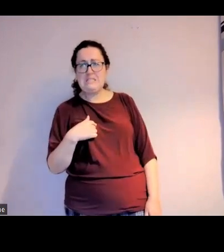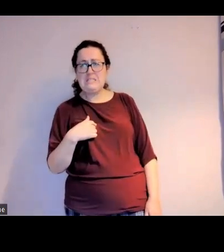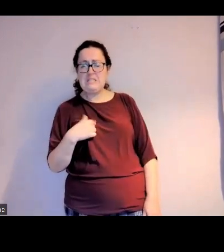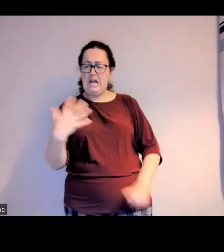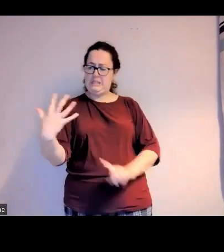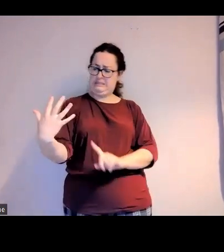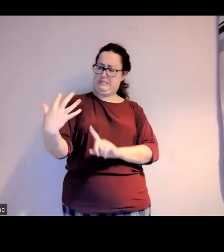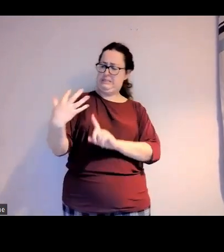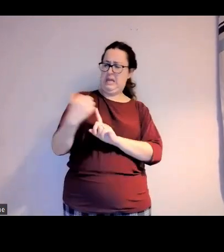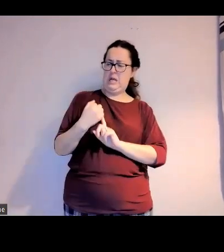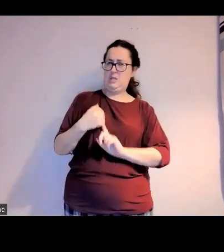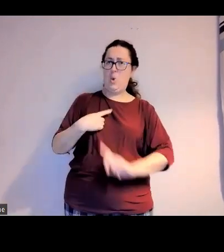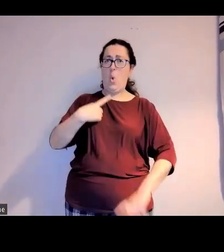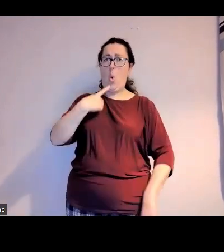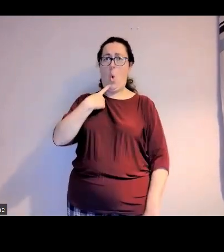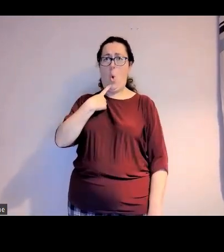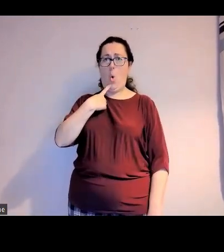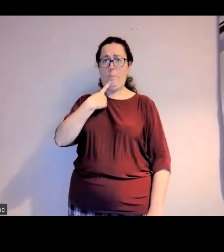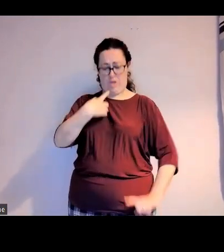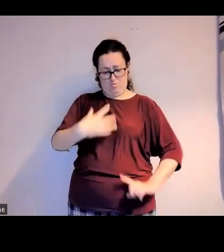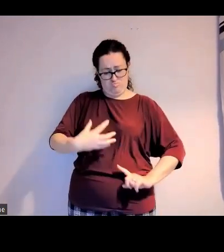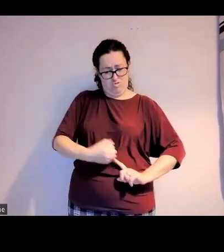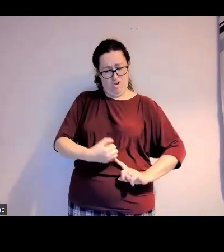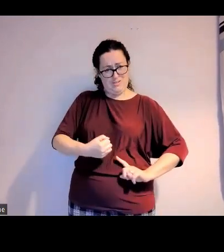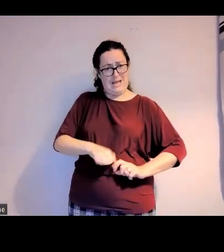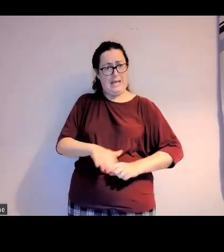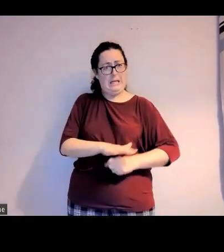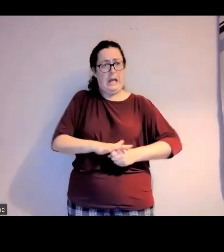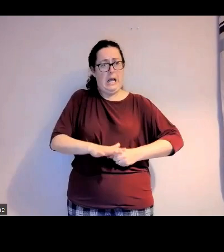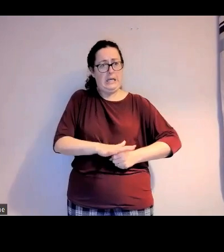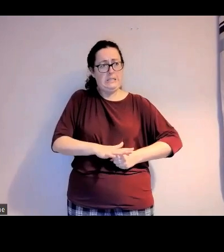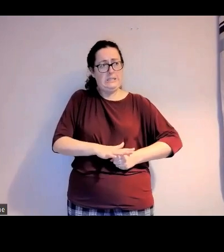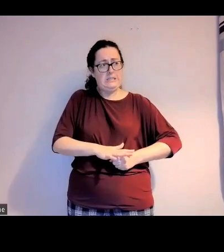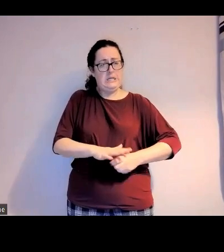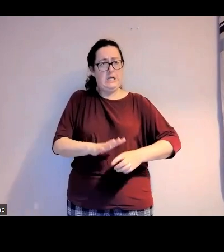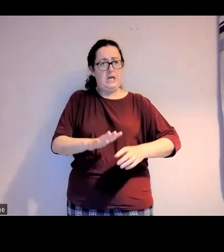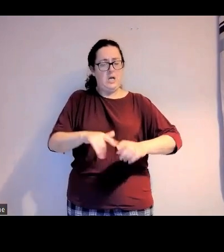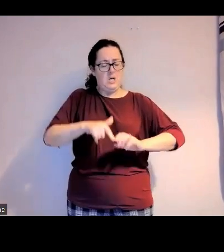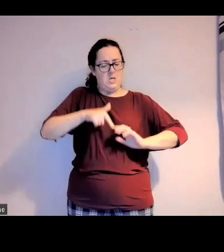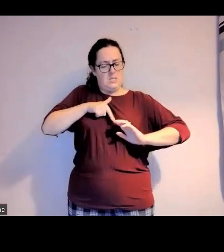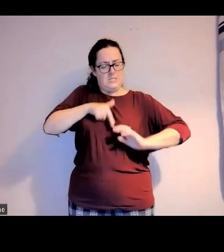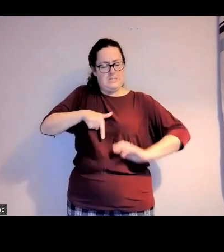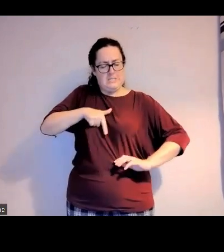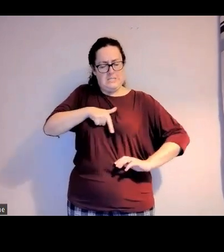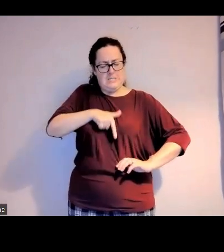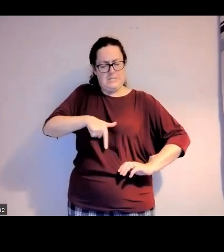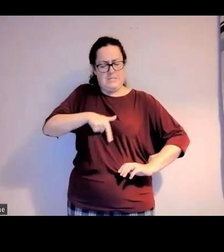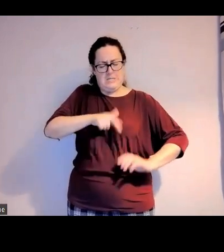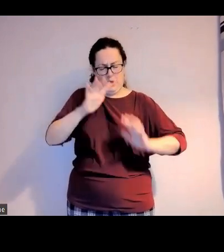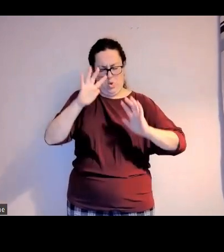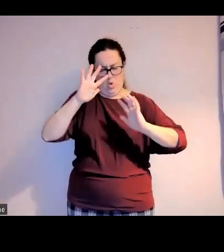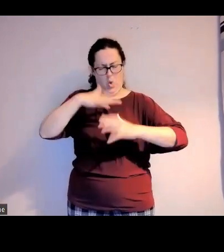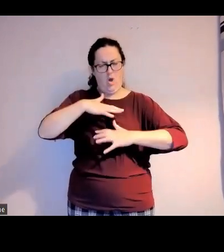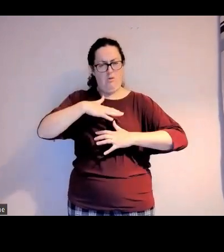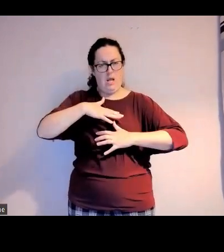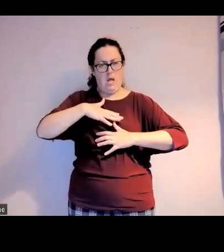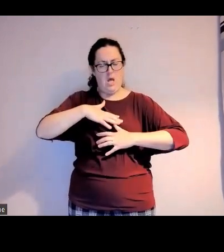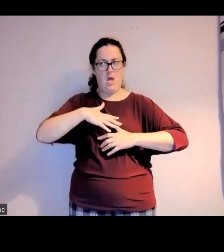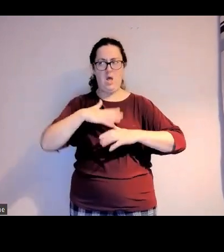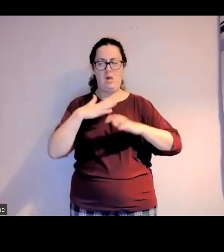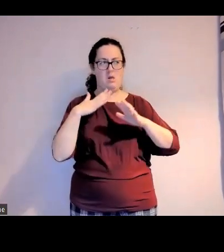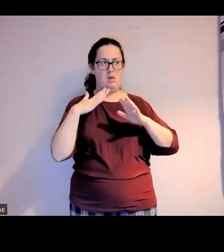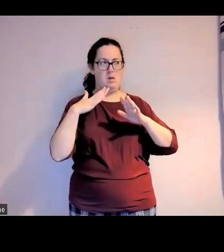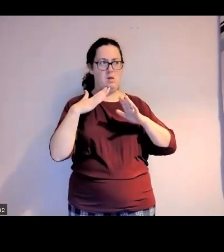diagnosis of prostate gate? Deep down, I worry when I try to hide